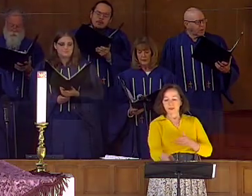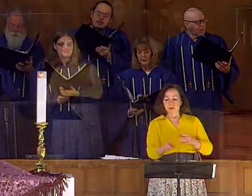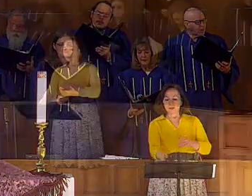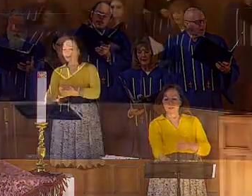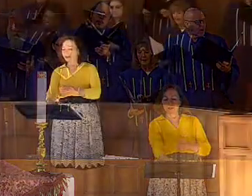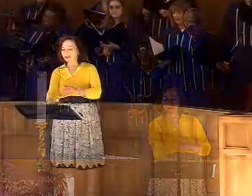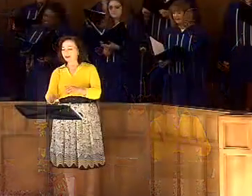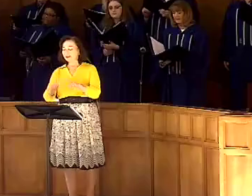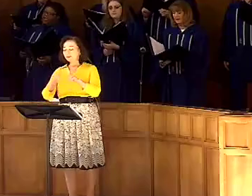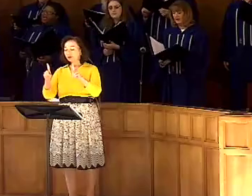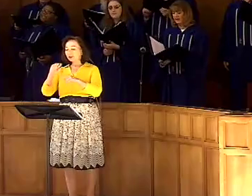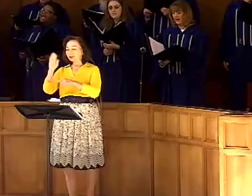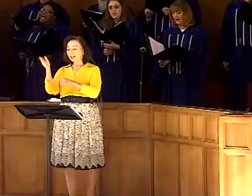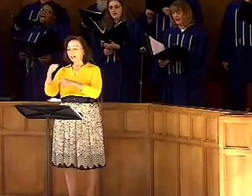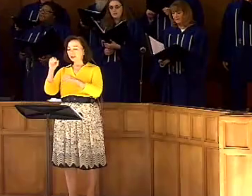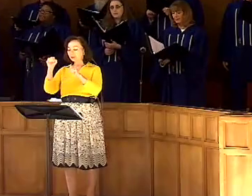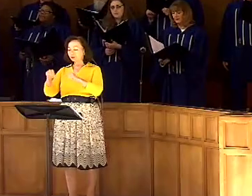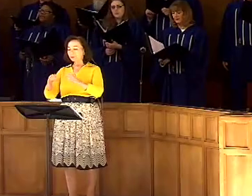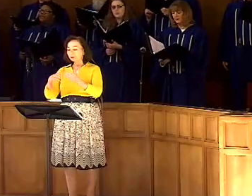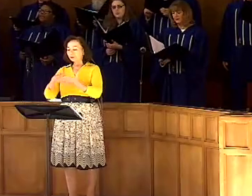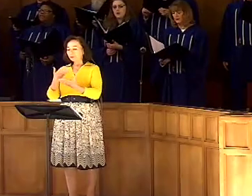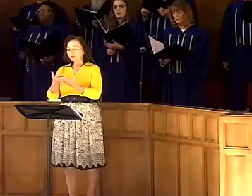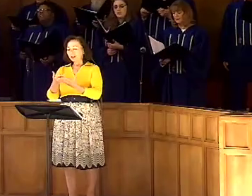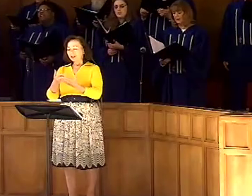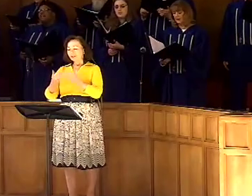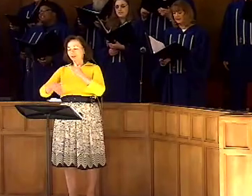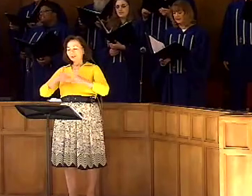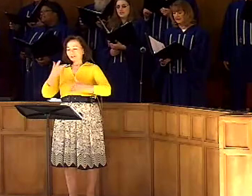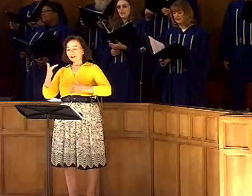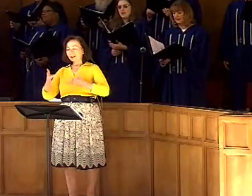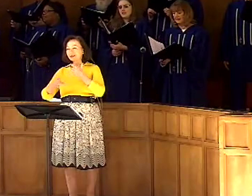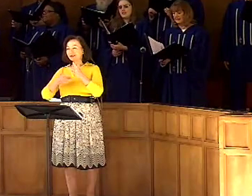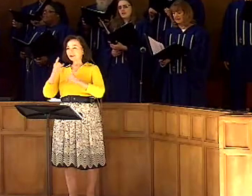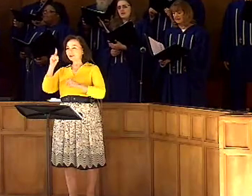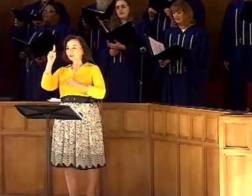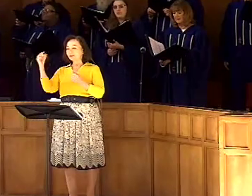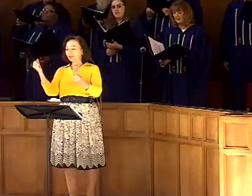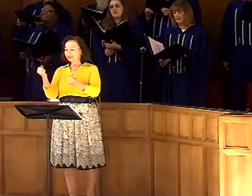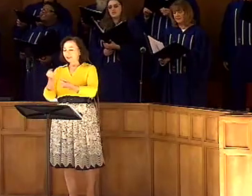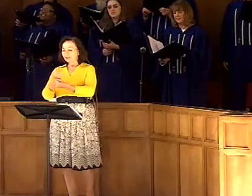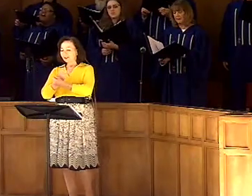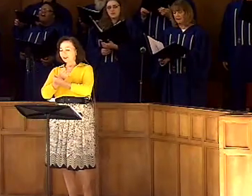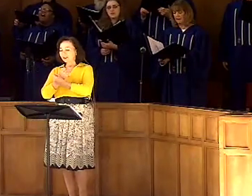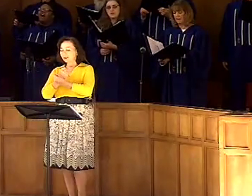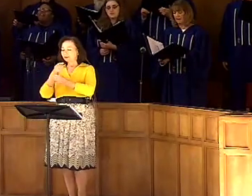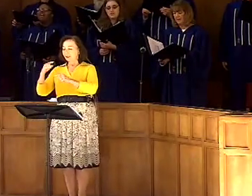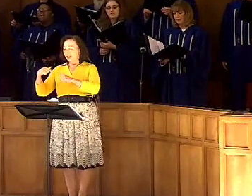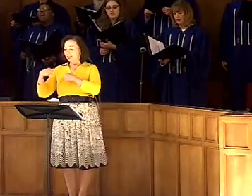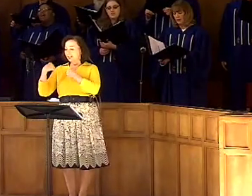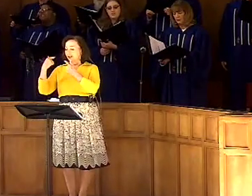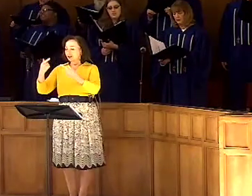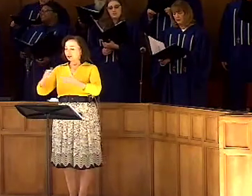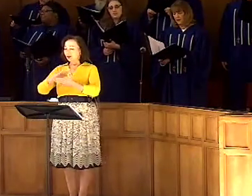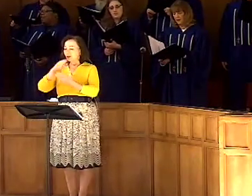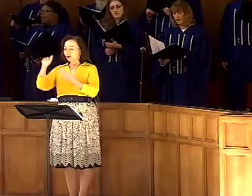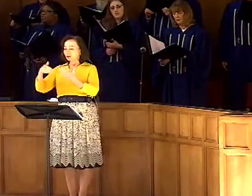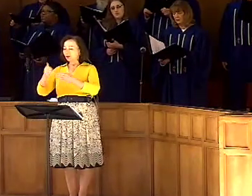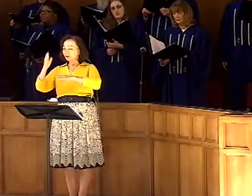But we never can prove the delights of his love